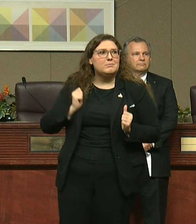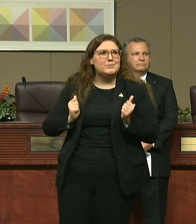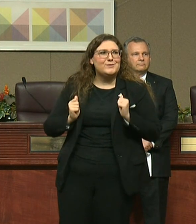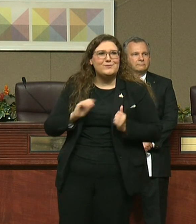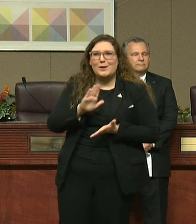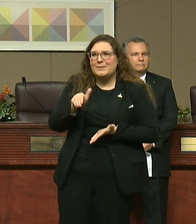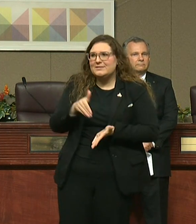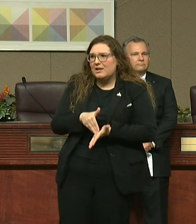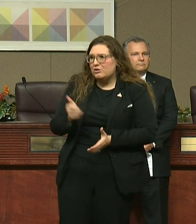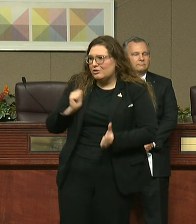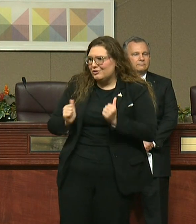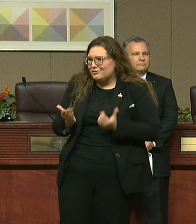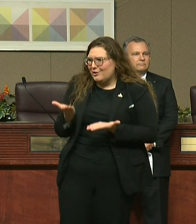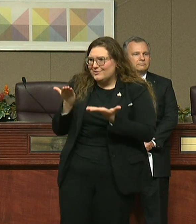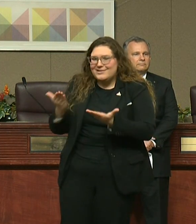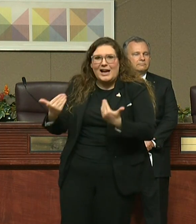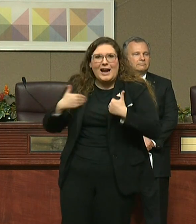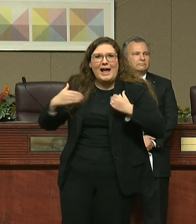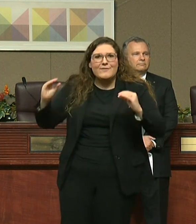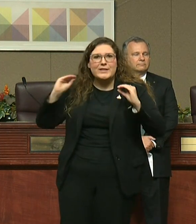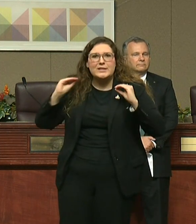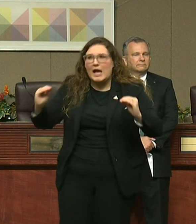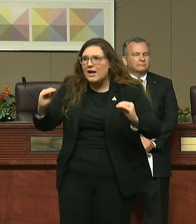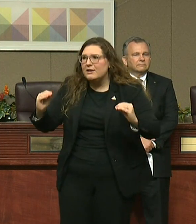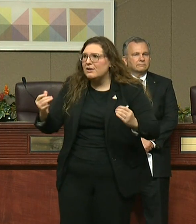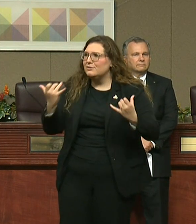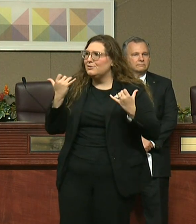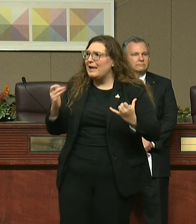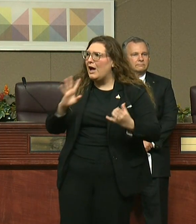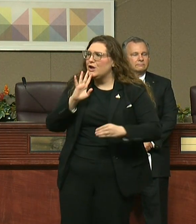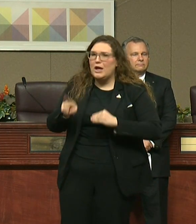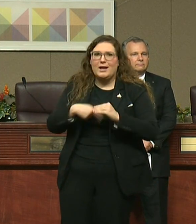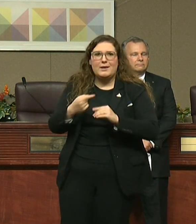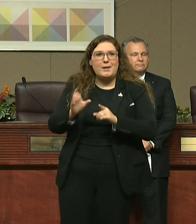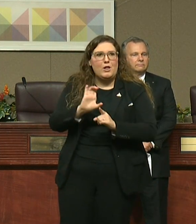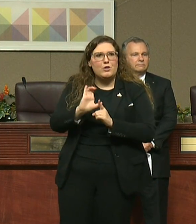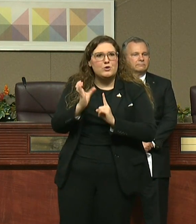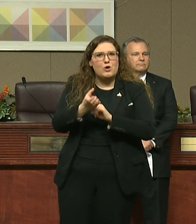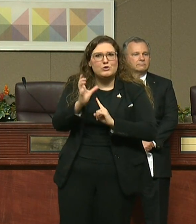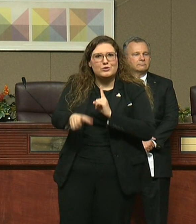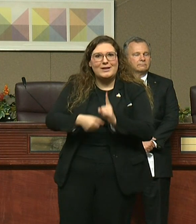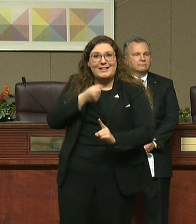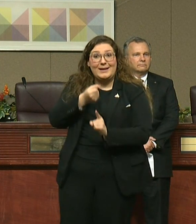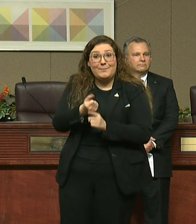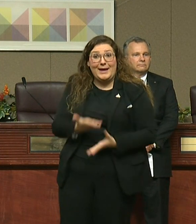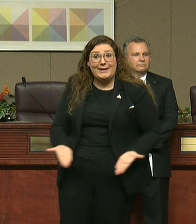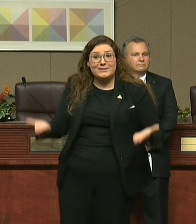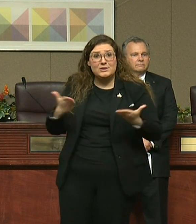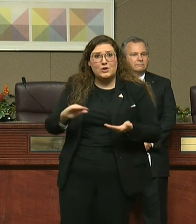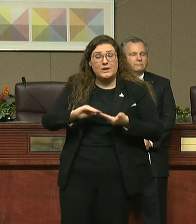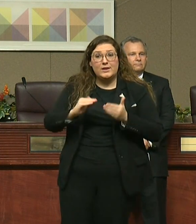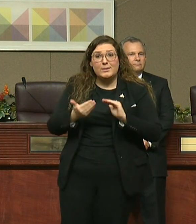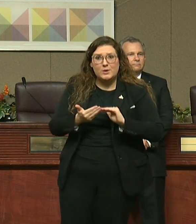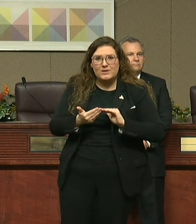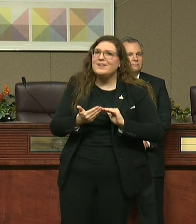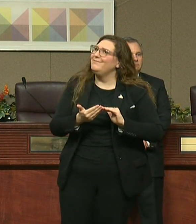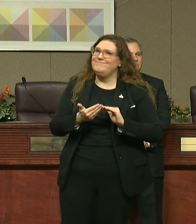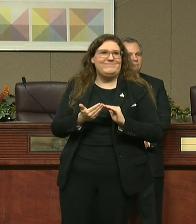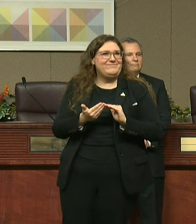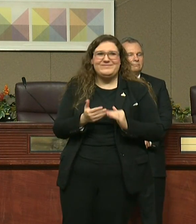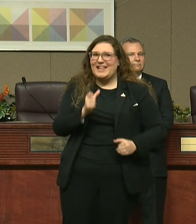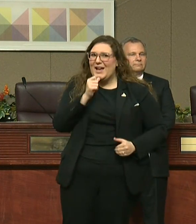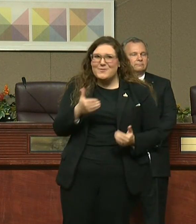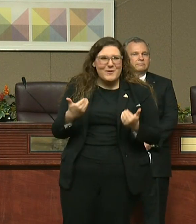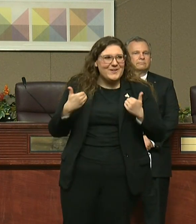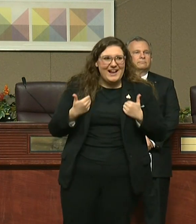going on there. So in terms of the cultural enrichment that we have as a community, we will go without for a period of